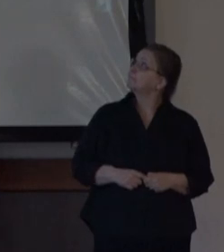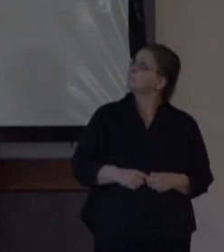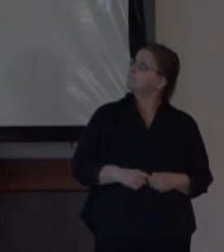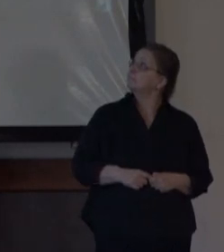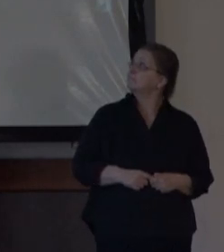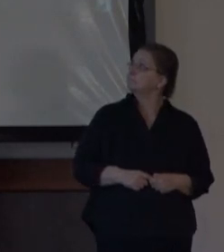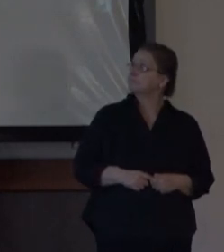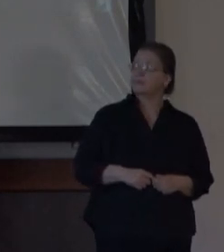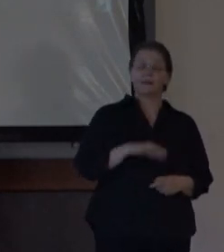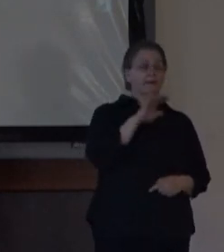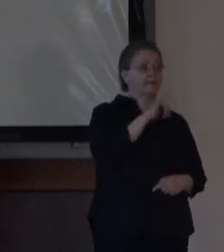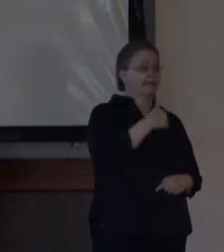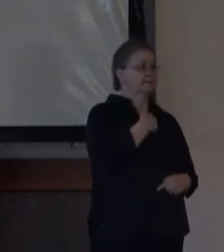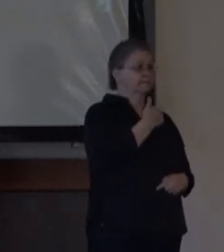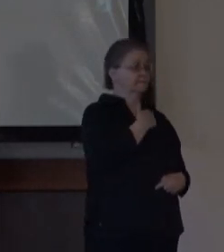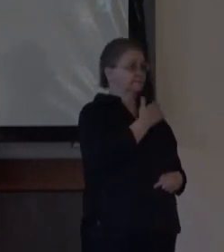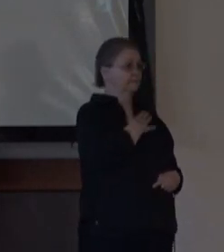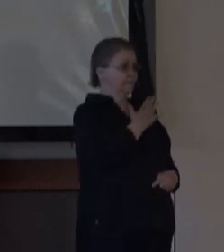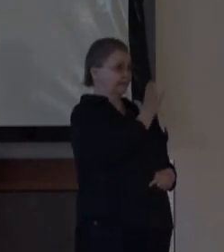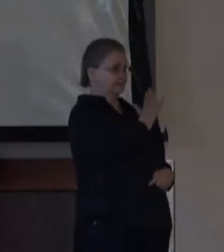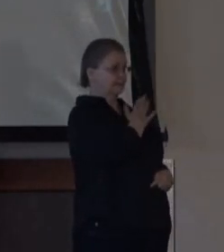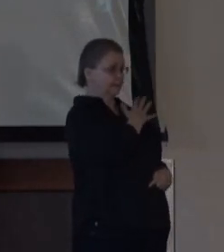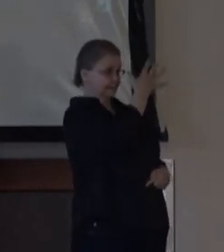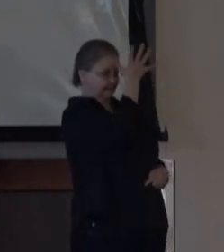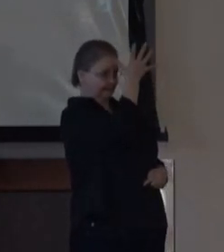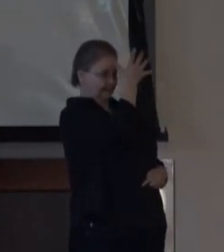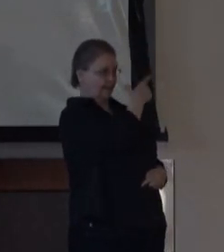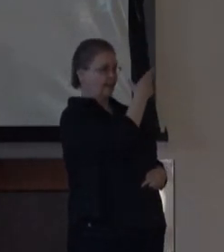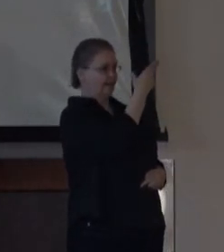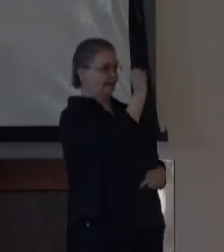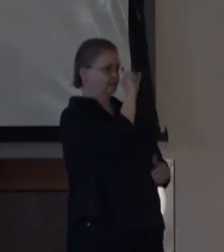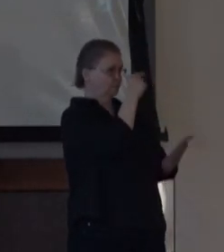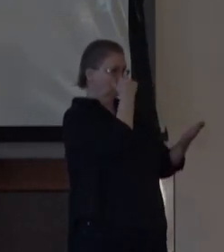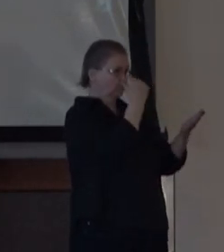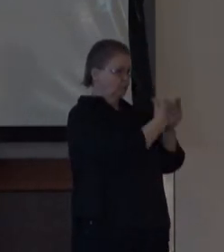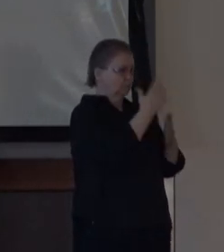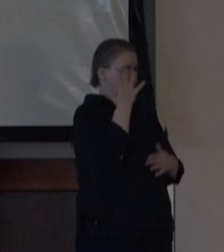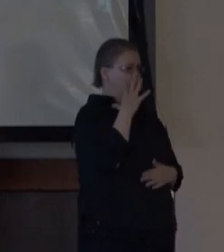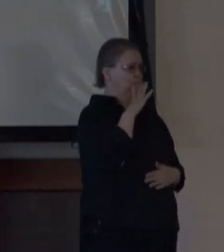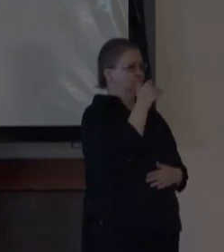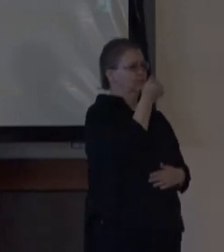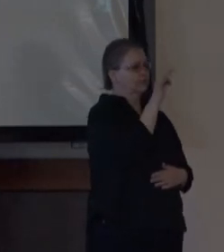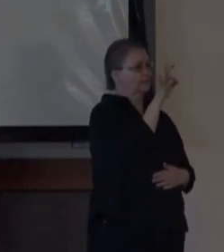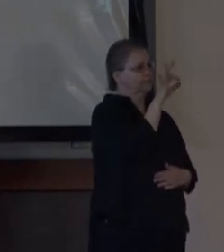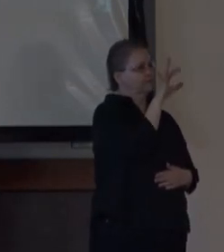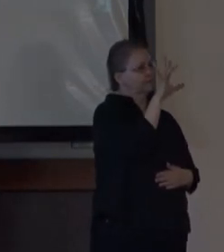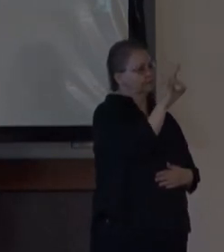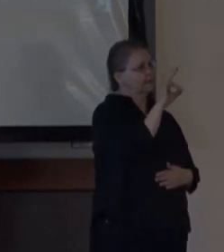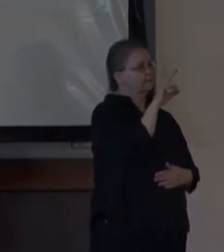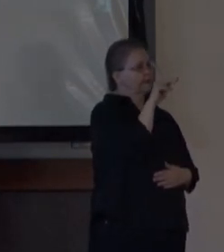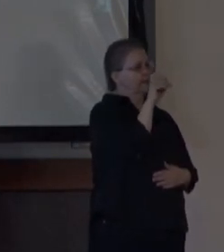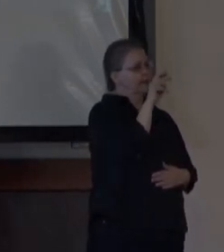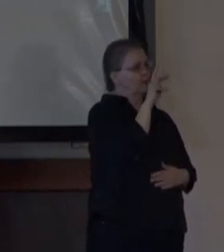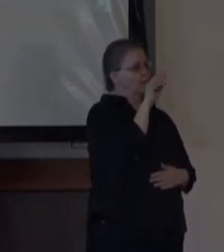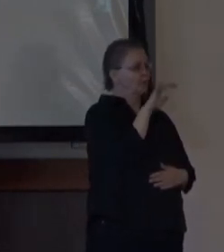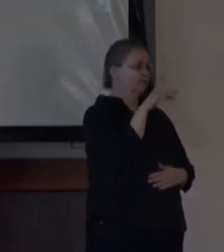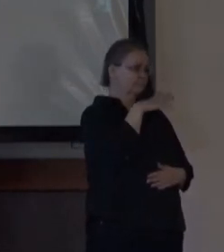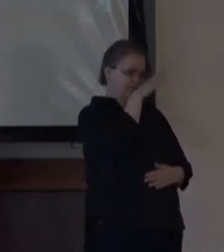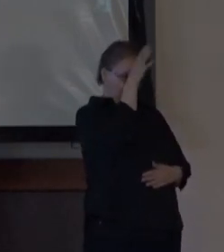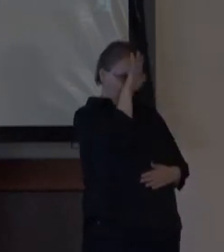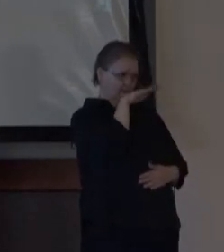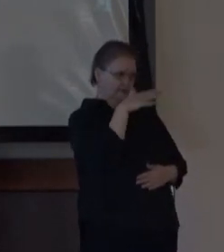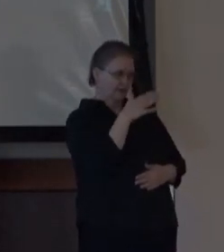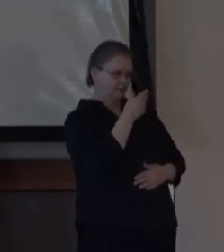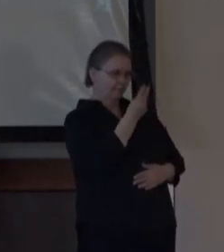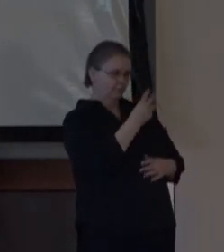So that's me and my dad at my high school graduation in 1997 in Kennewick. My dad passed away a